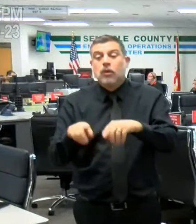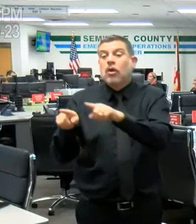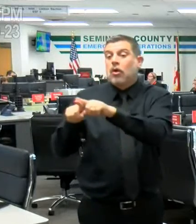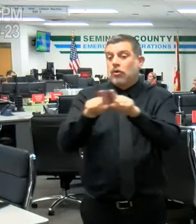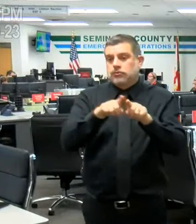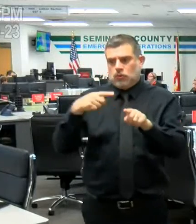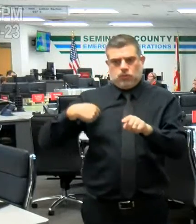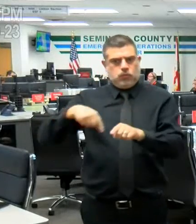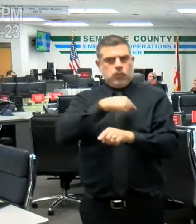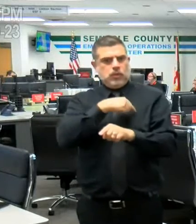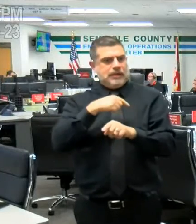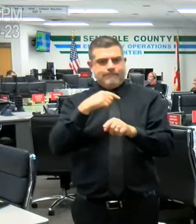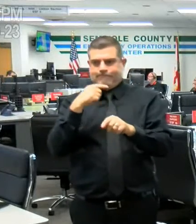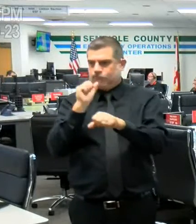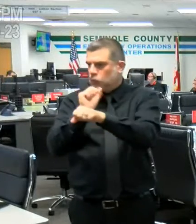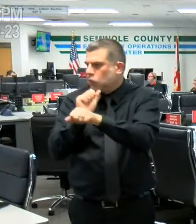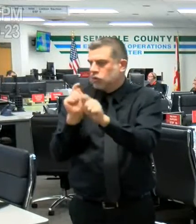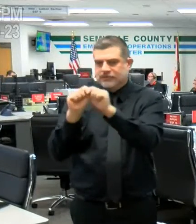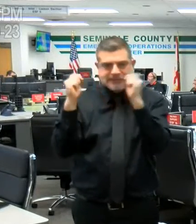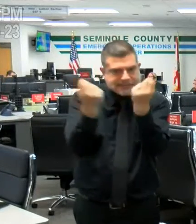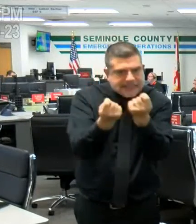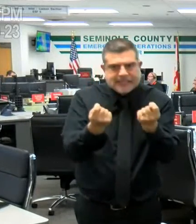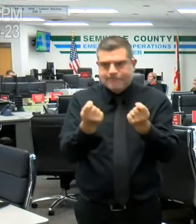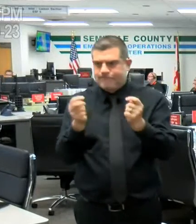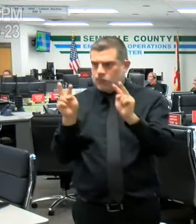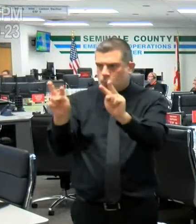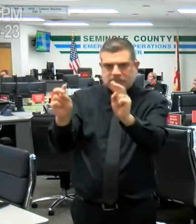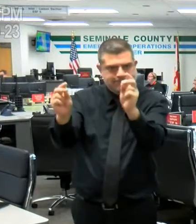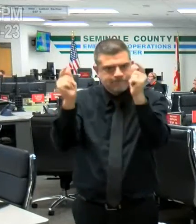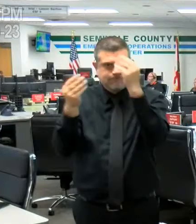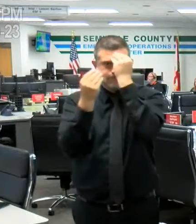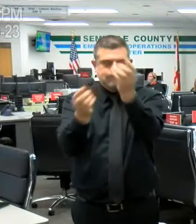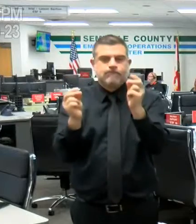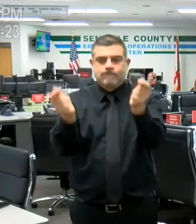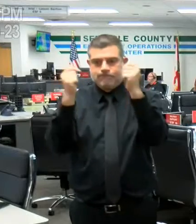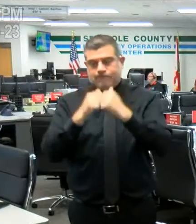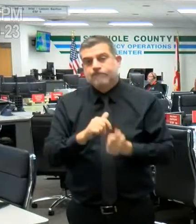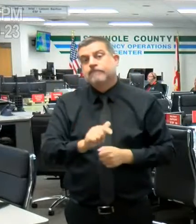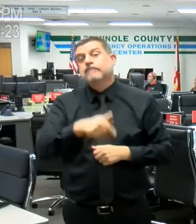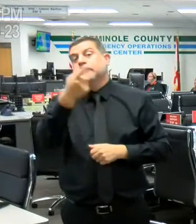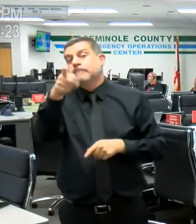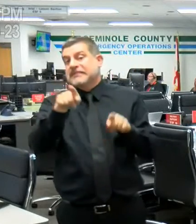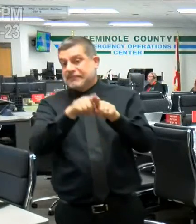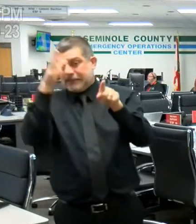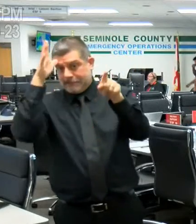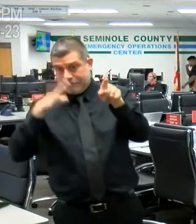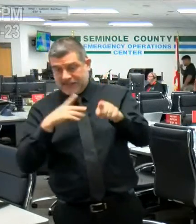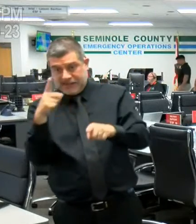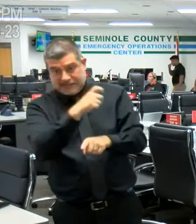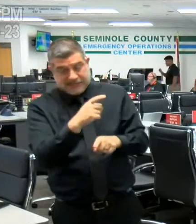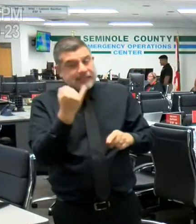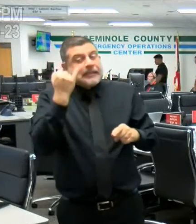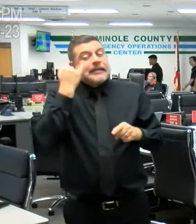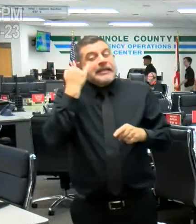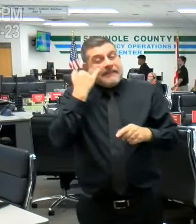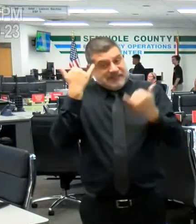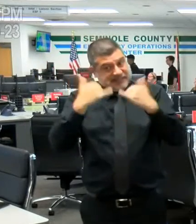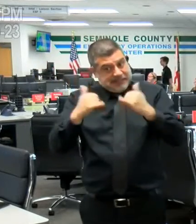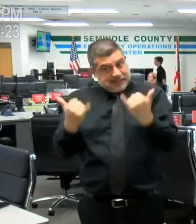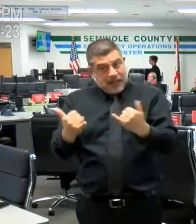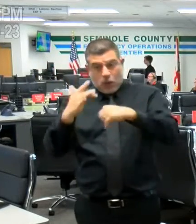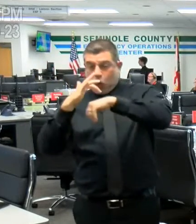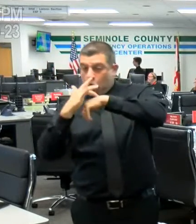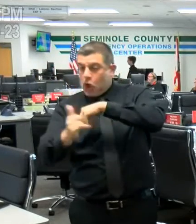respond very quickly. It may be still too early to tell, but Well, we're seeing that this may be more of a windstorm than